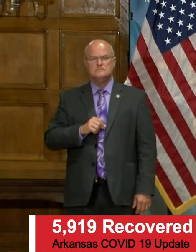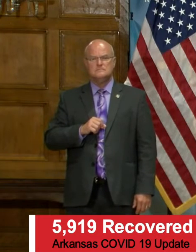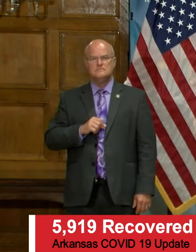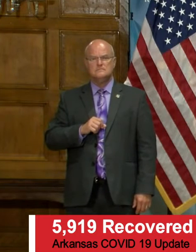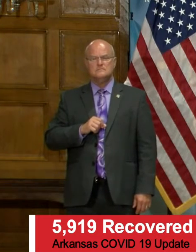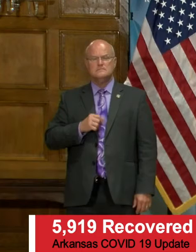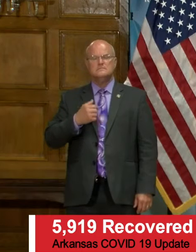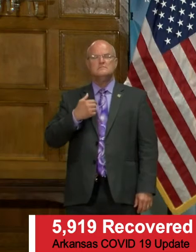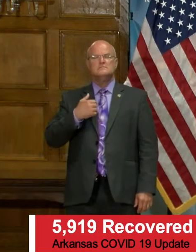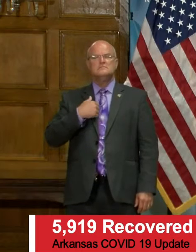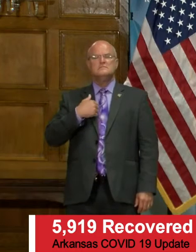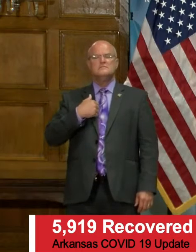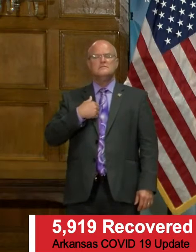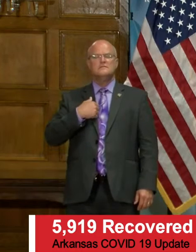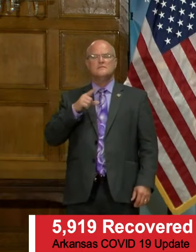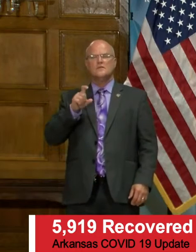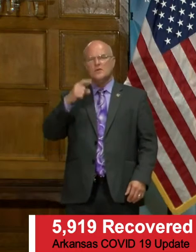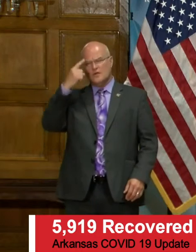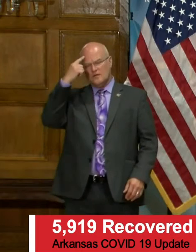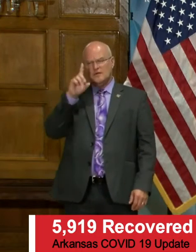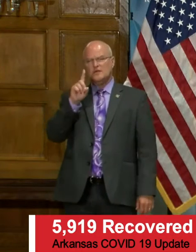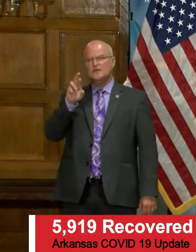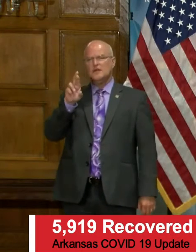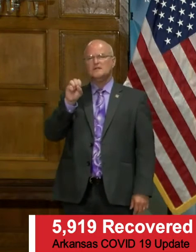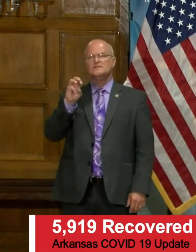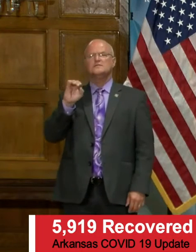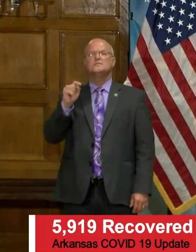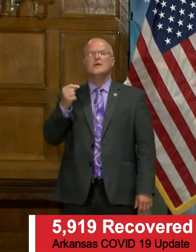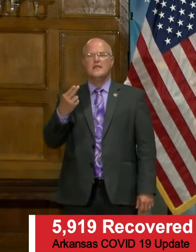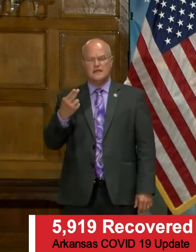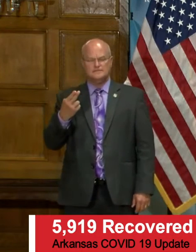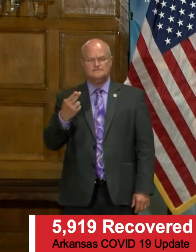Governor, this is Naum Dominguez. I have a question for Dr. Smith.